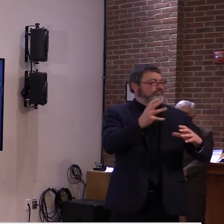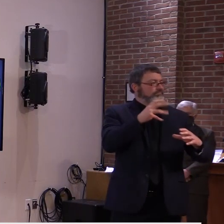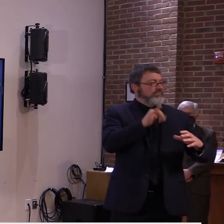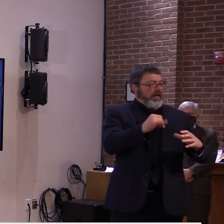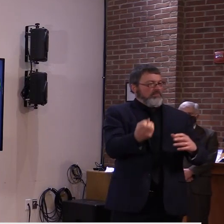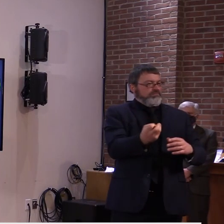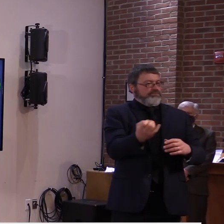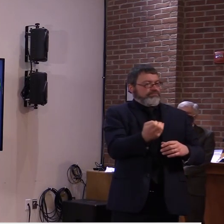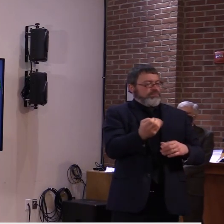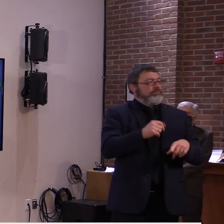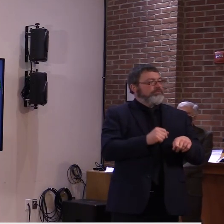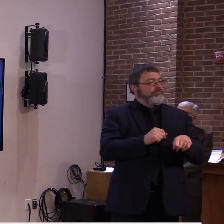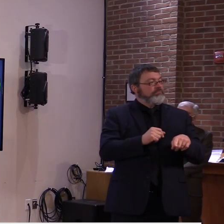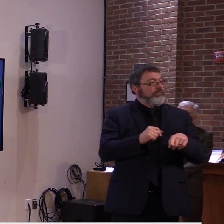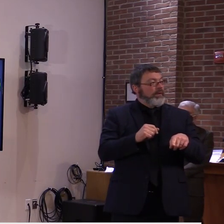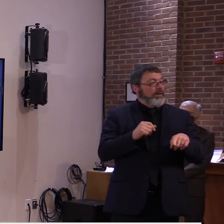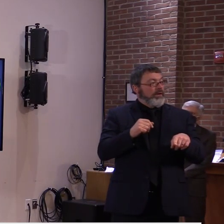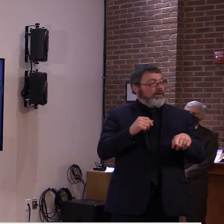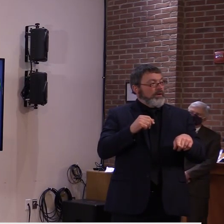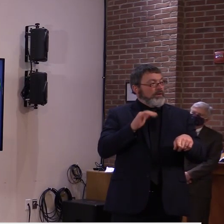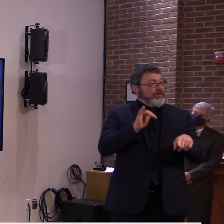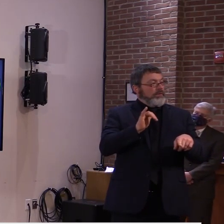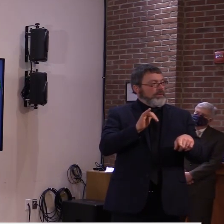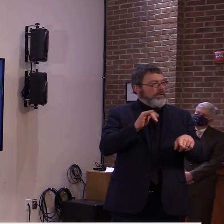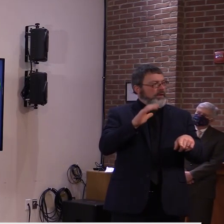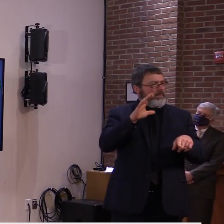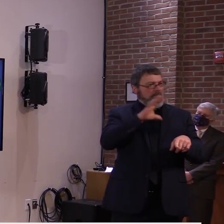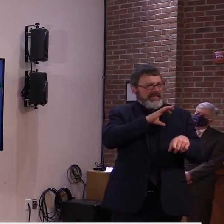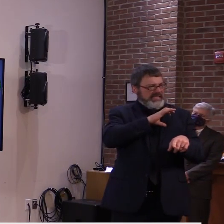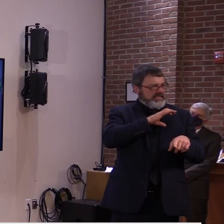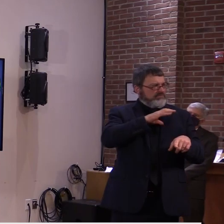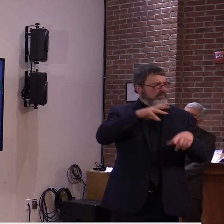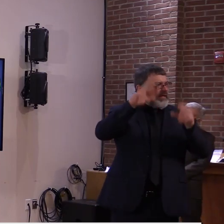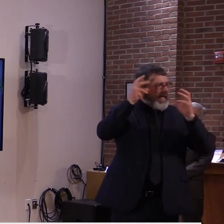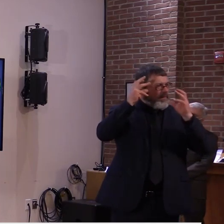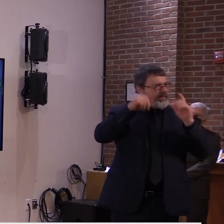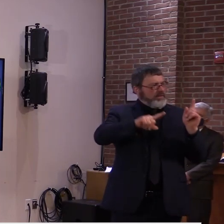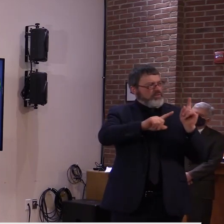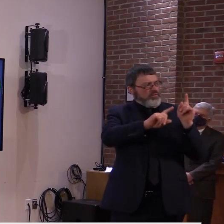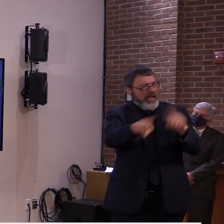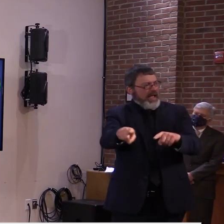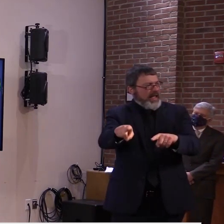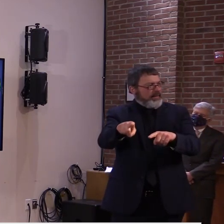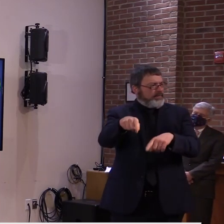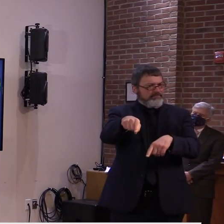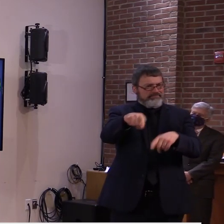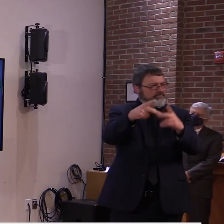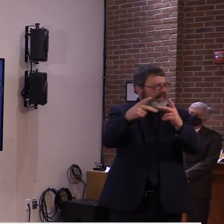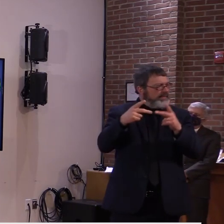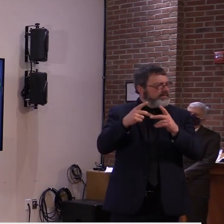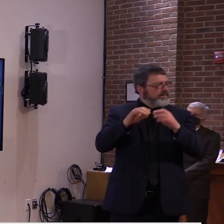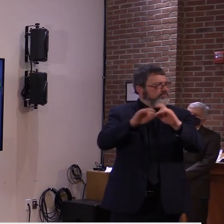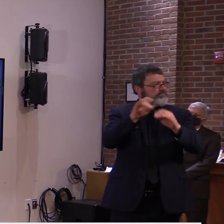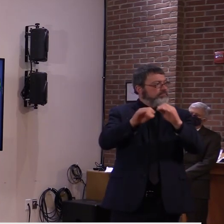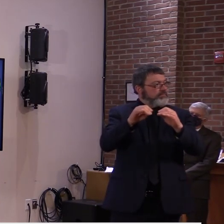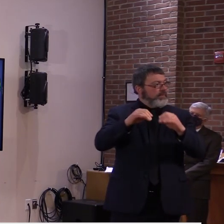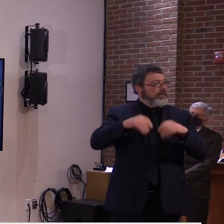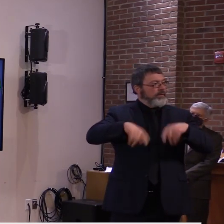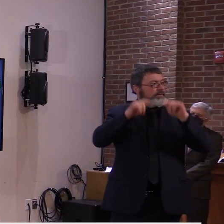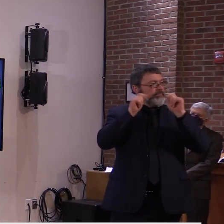and I'm not sure how they do this, but it came over the scanner that they went to pick up someone who had